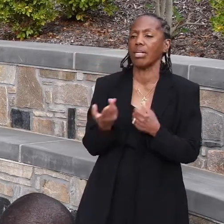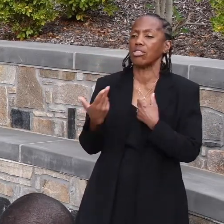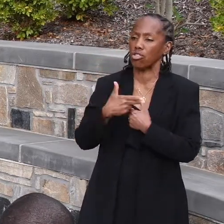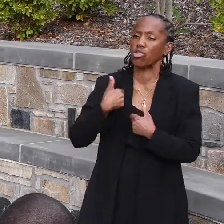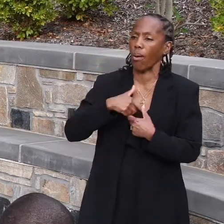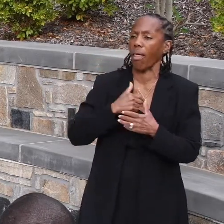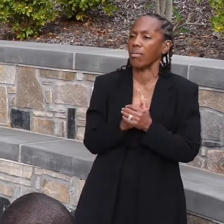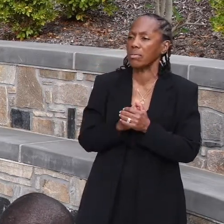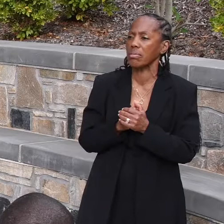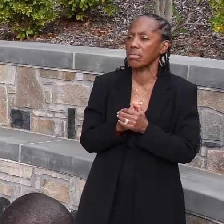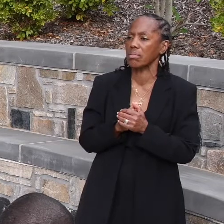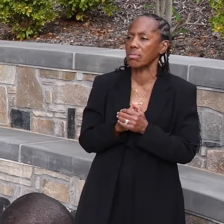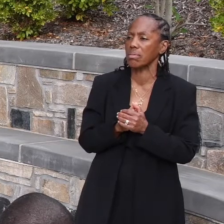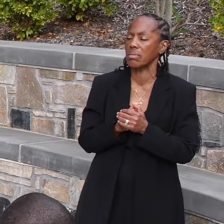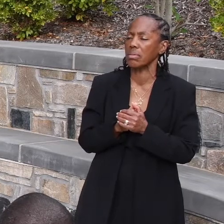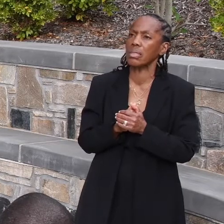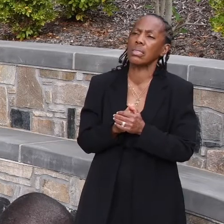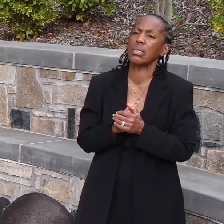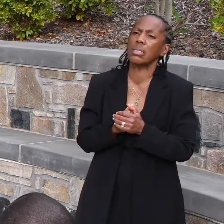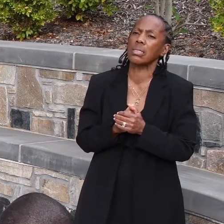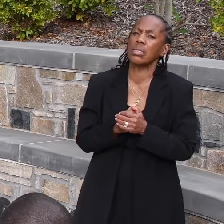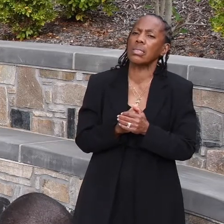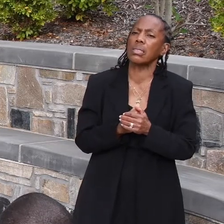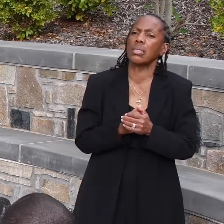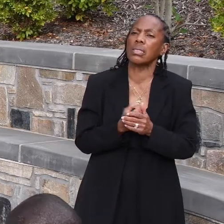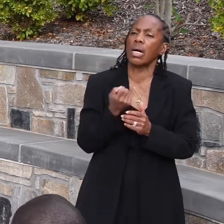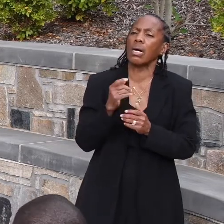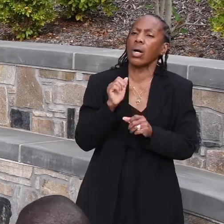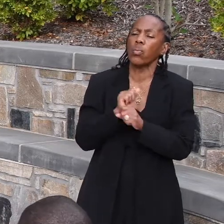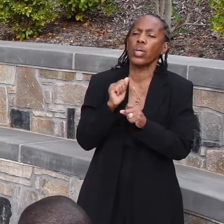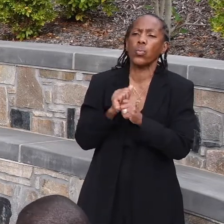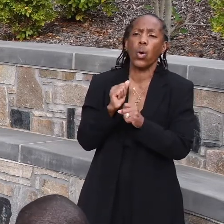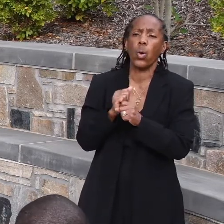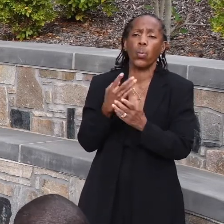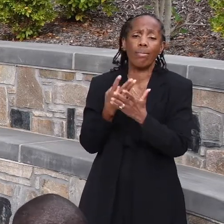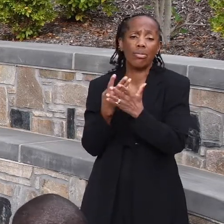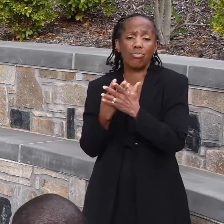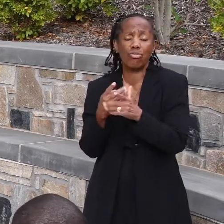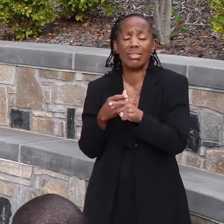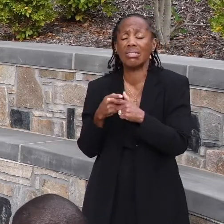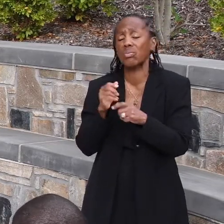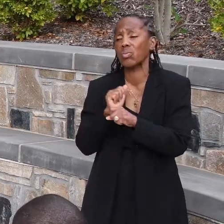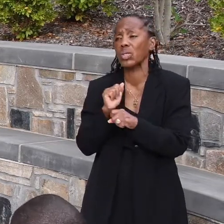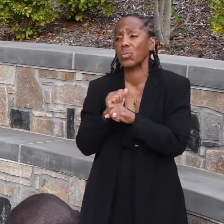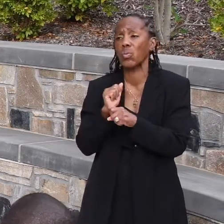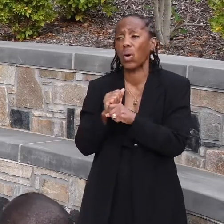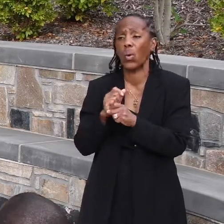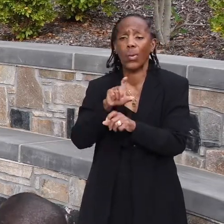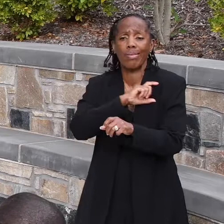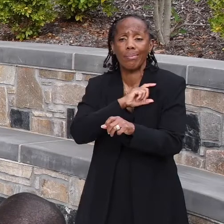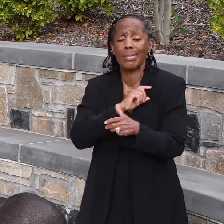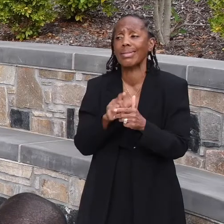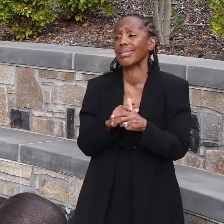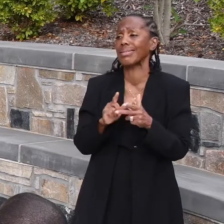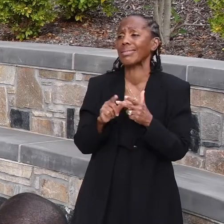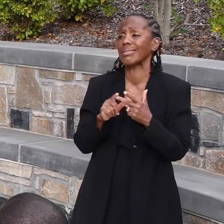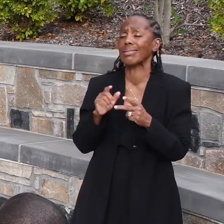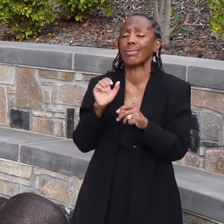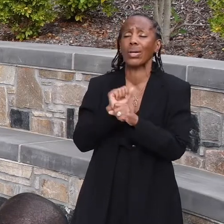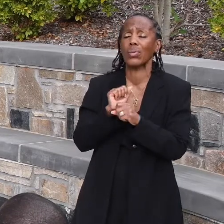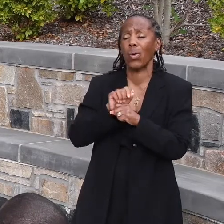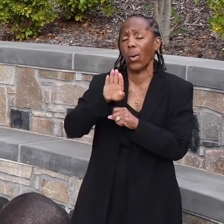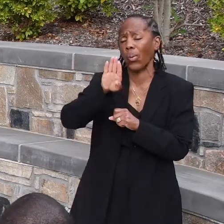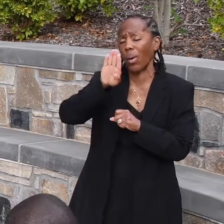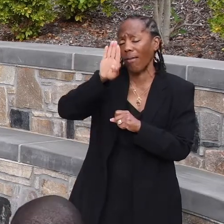us. But we do work with the detention center, we work with drug court, we work with our police department, we work with our fire and rescue, we